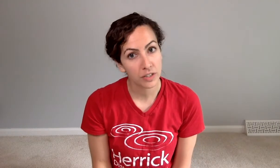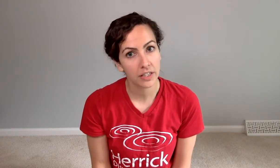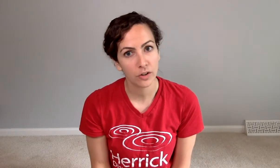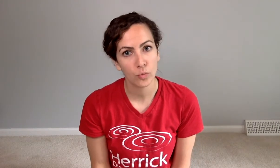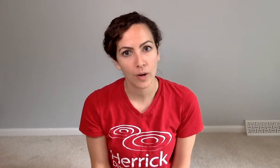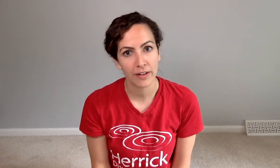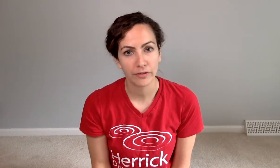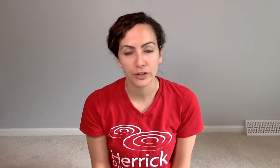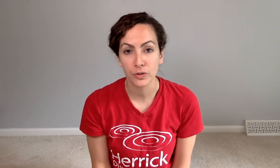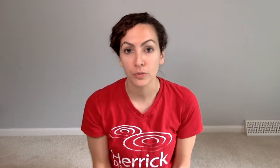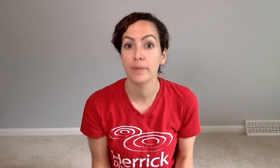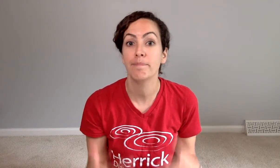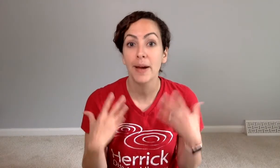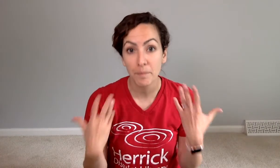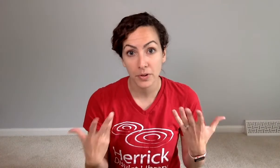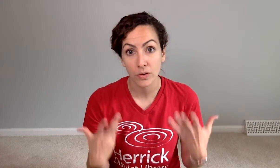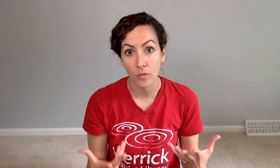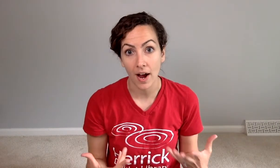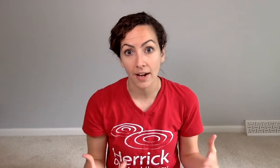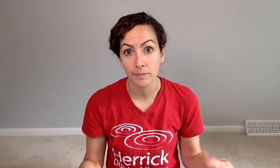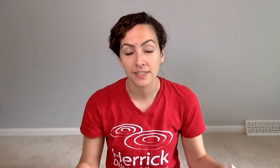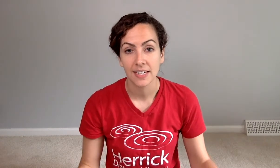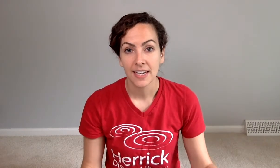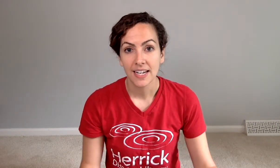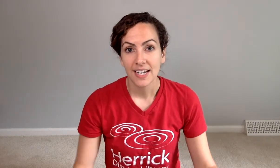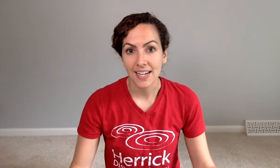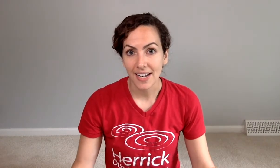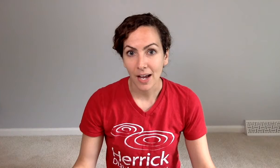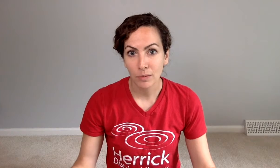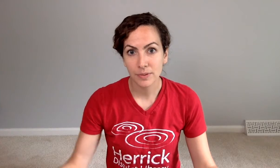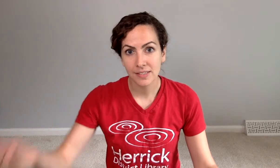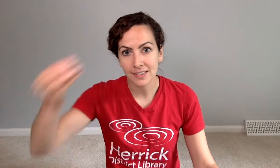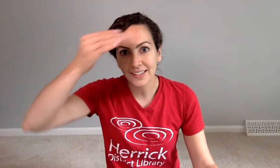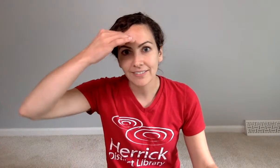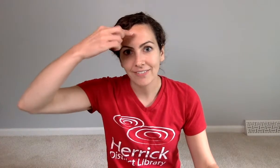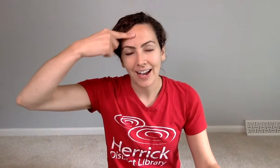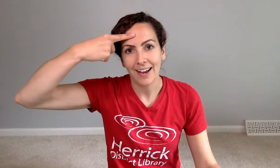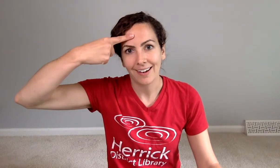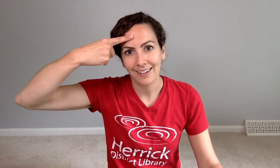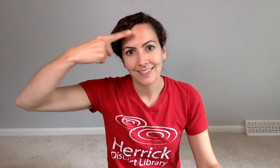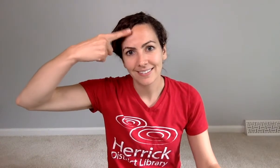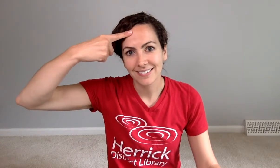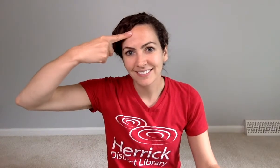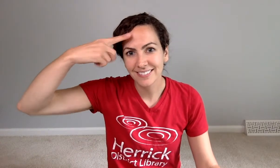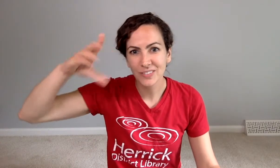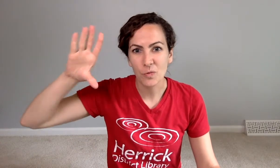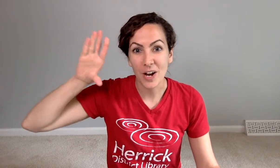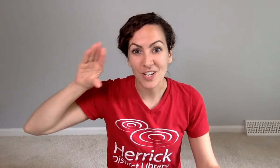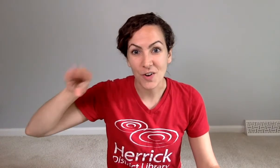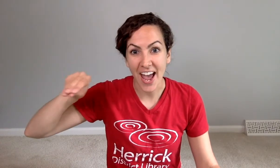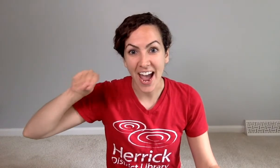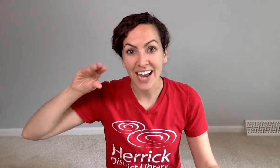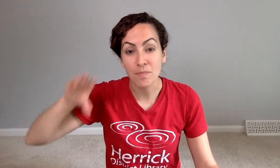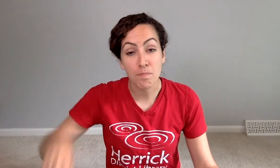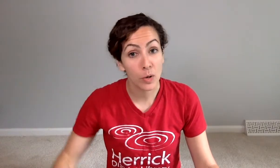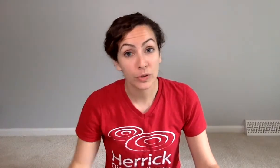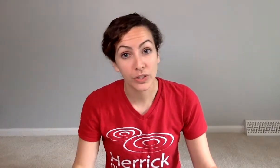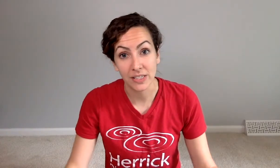good way for you to remember the rhymes. It helps solidify when you add motions